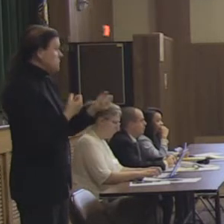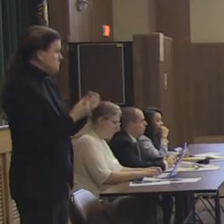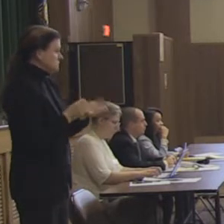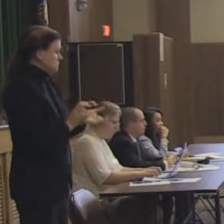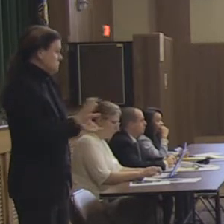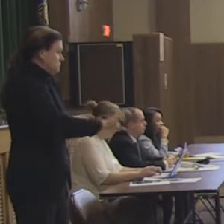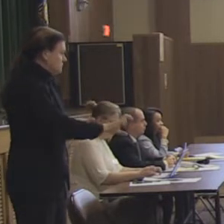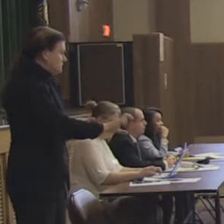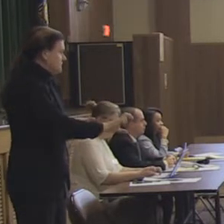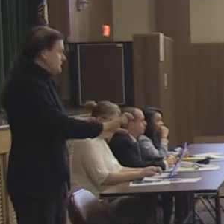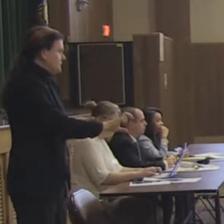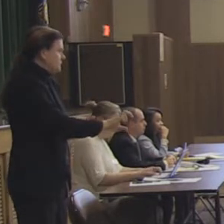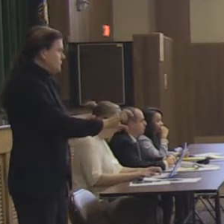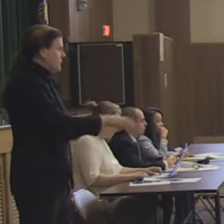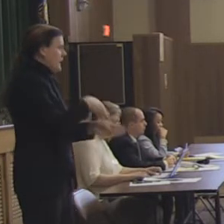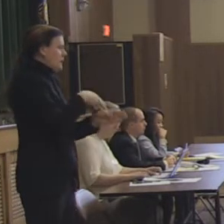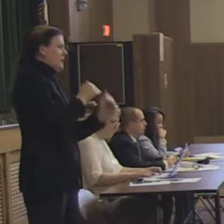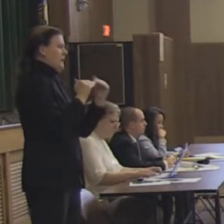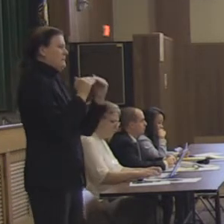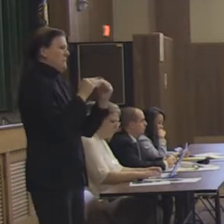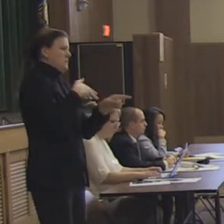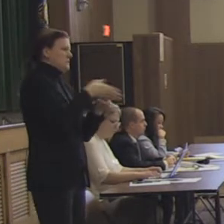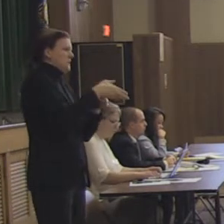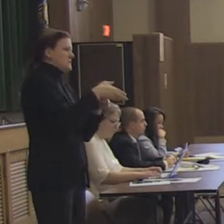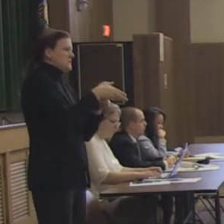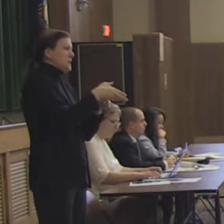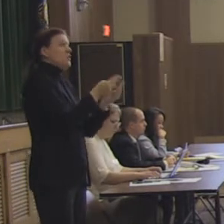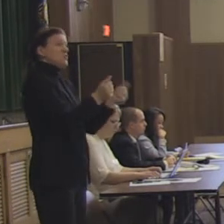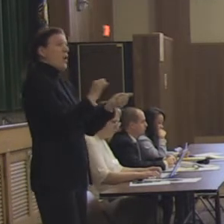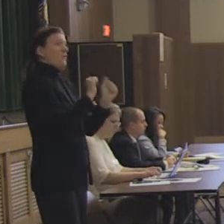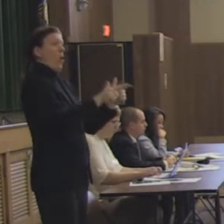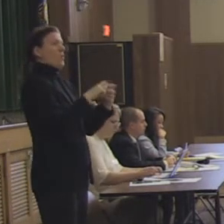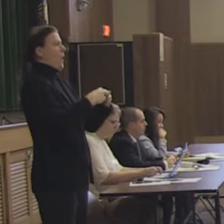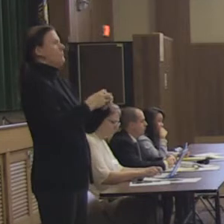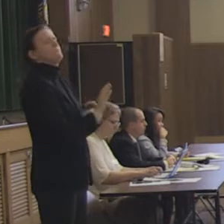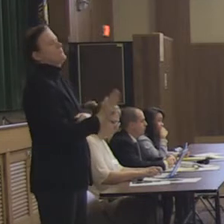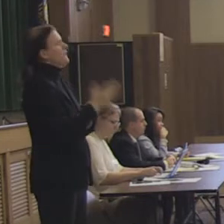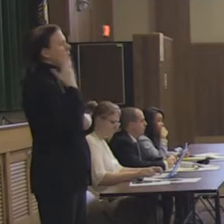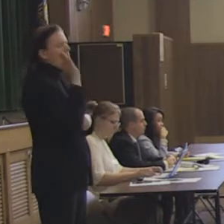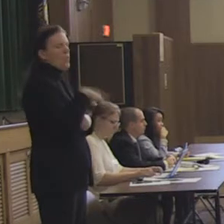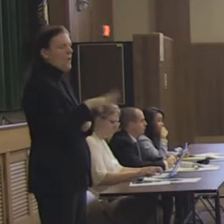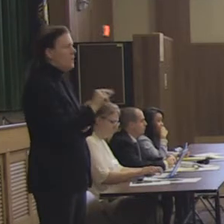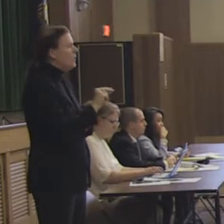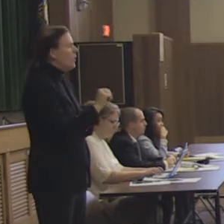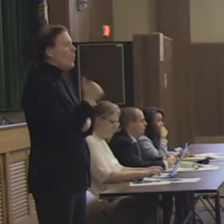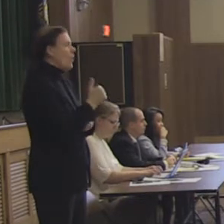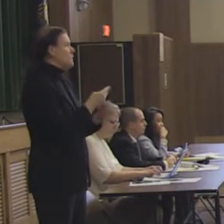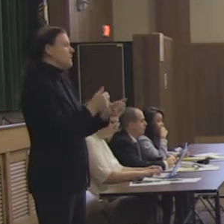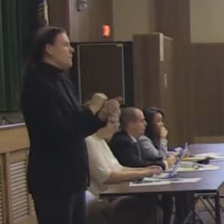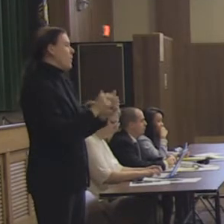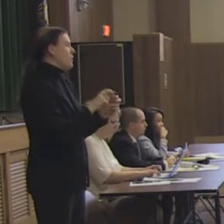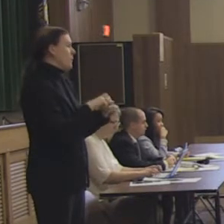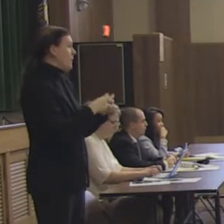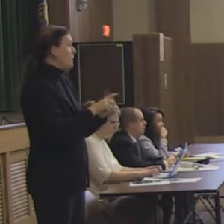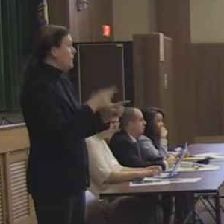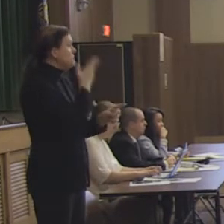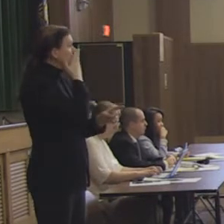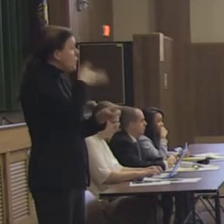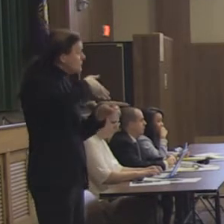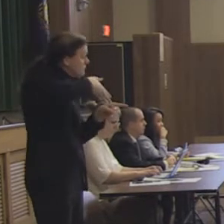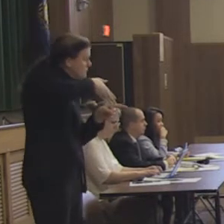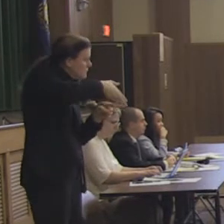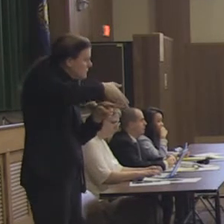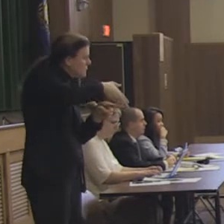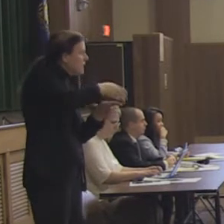this. I think peer specialists are not a panacea. They're not the golden bullet that's going to save everything, but it is